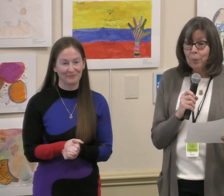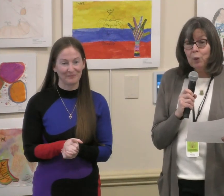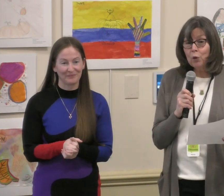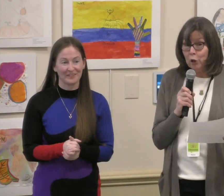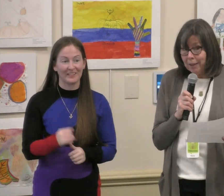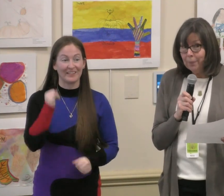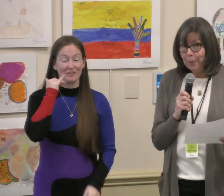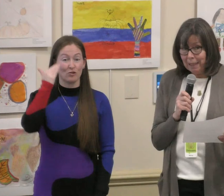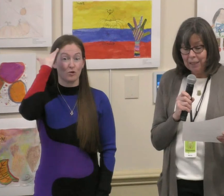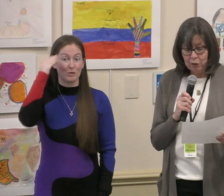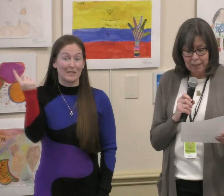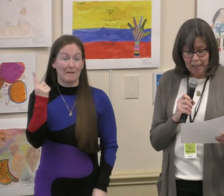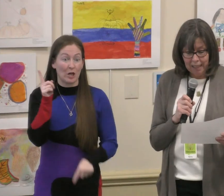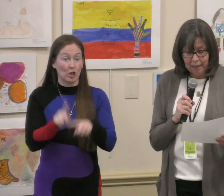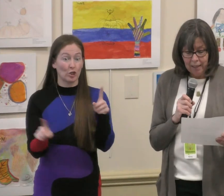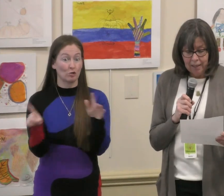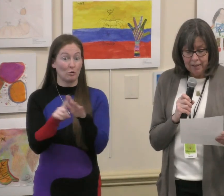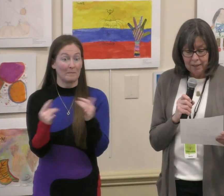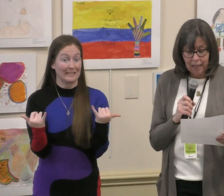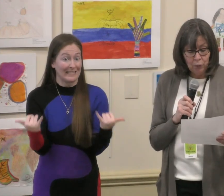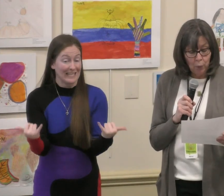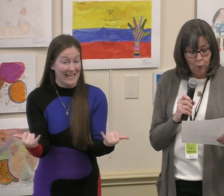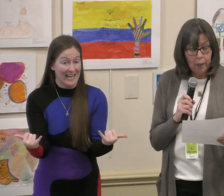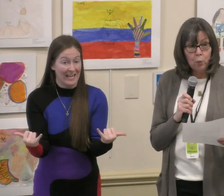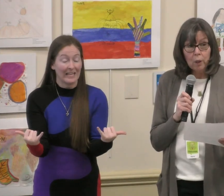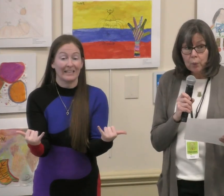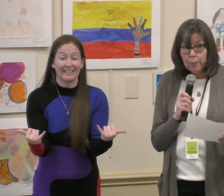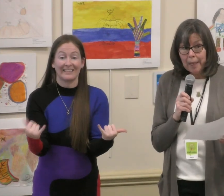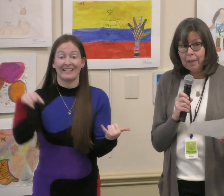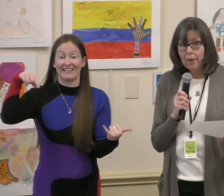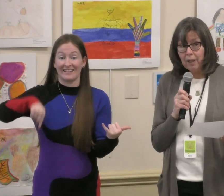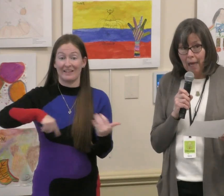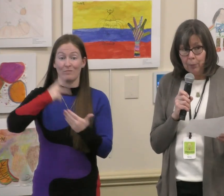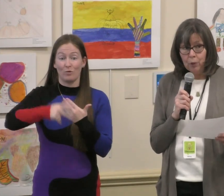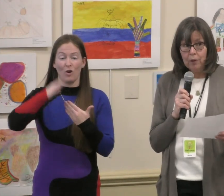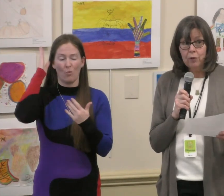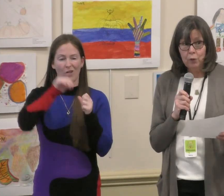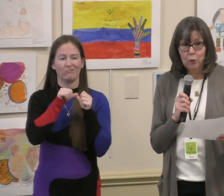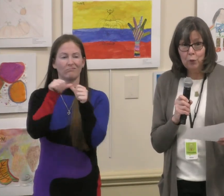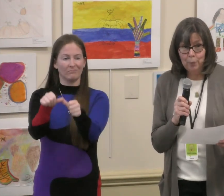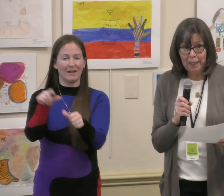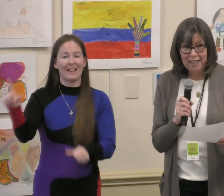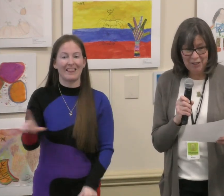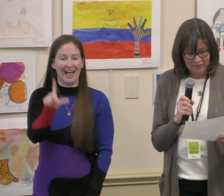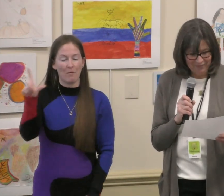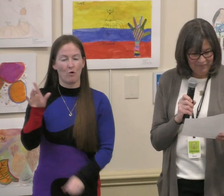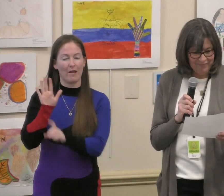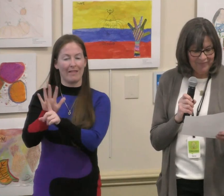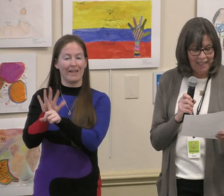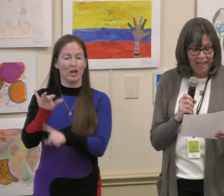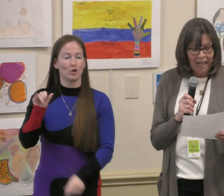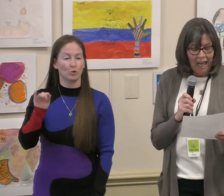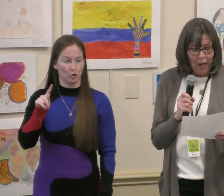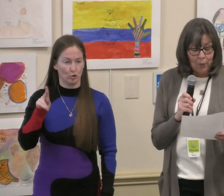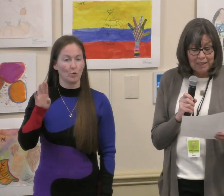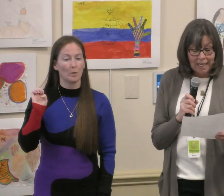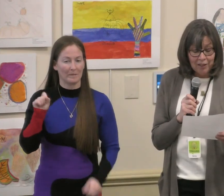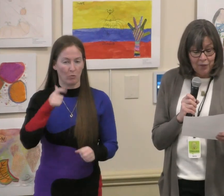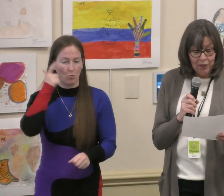who couldn't be here tonight, tonight's program will remain on the library's YouTube page. We're excited to feature